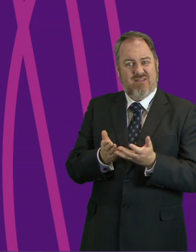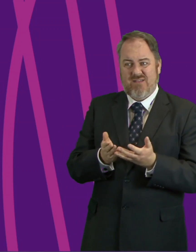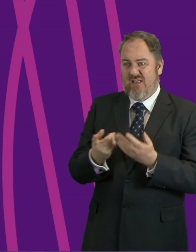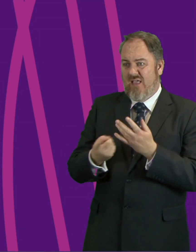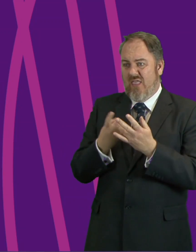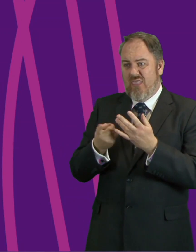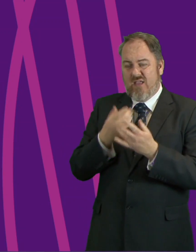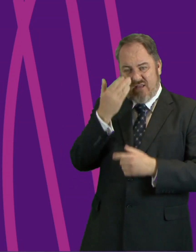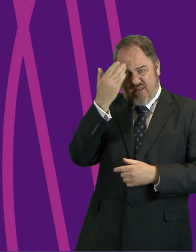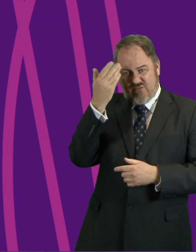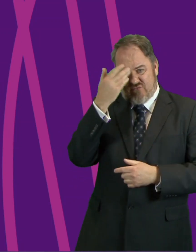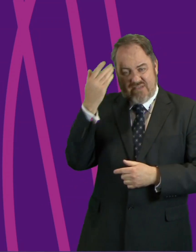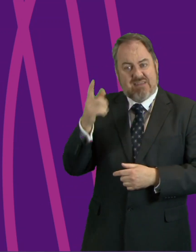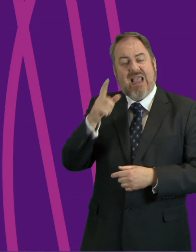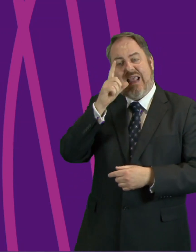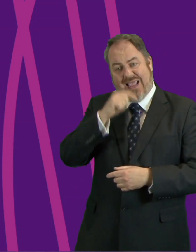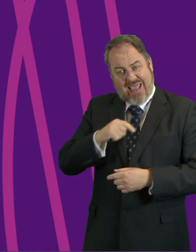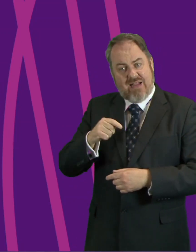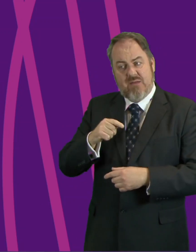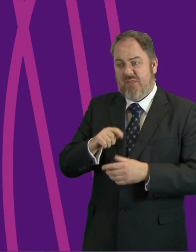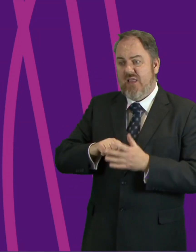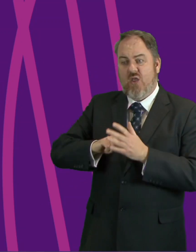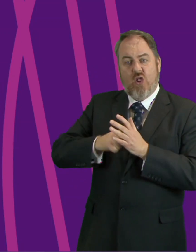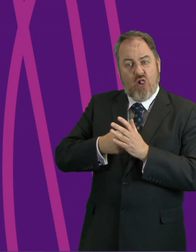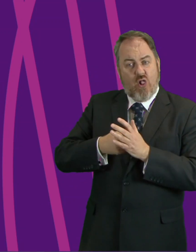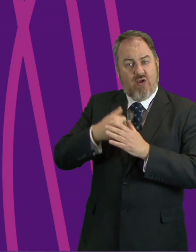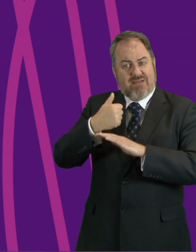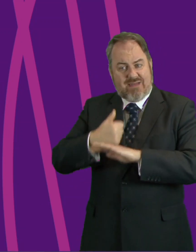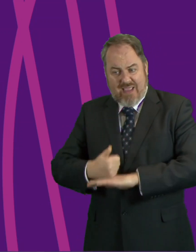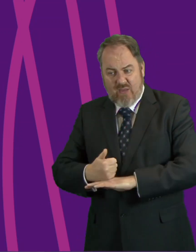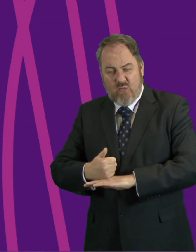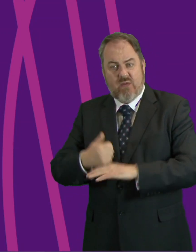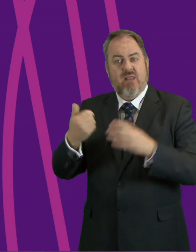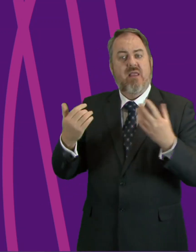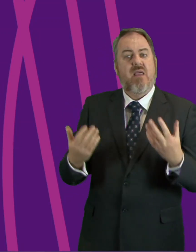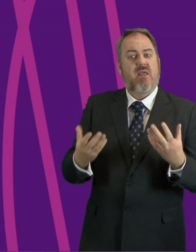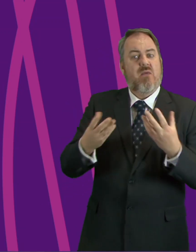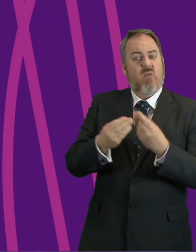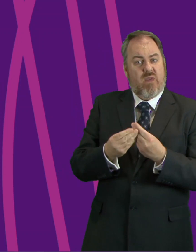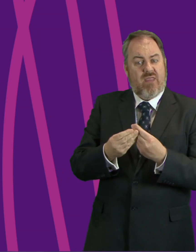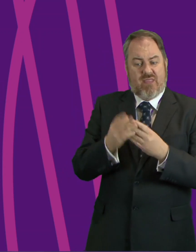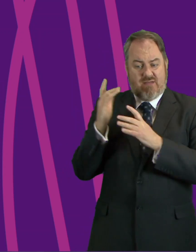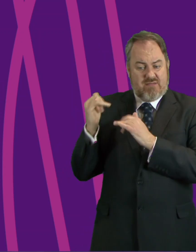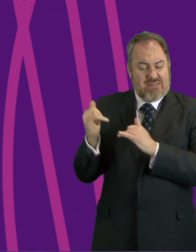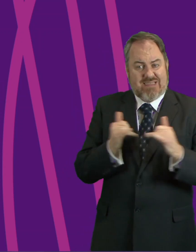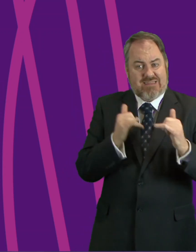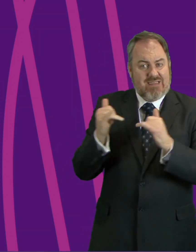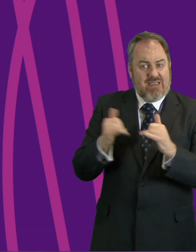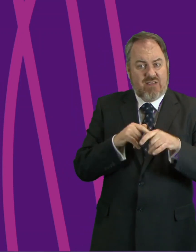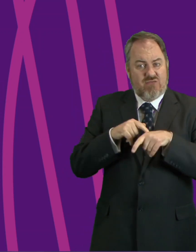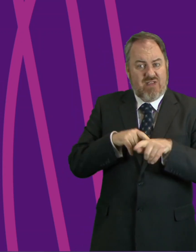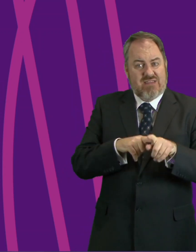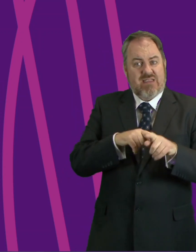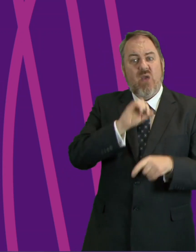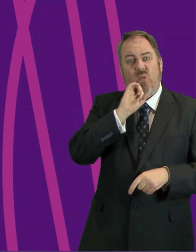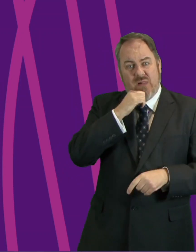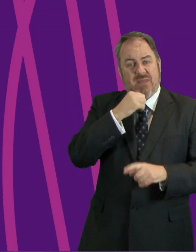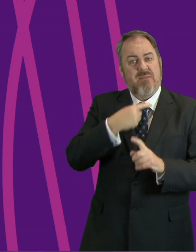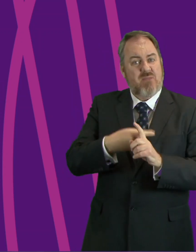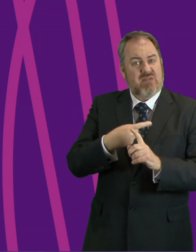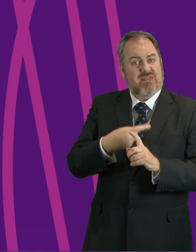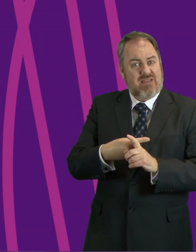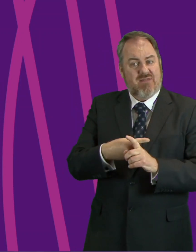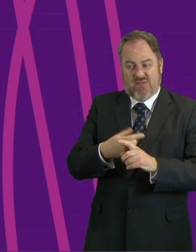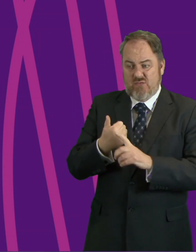carry on simultaneously with a lockdown and can have benefits throughout the course of a pandemic. Benefits like